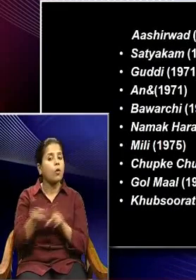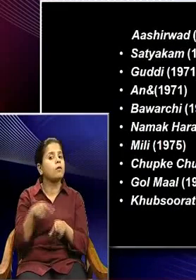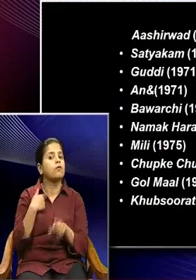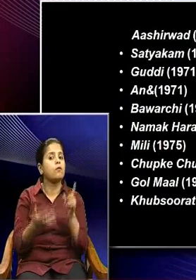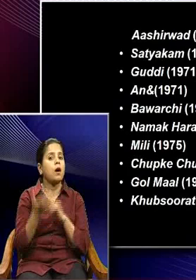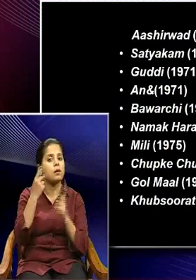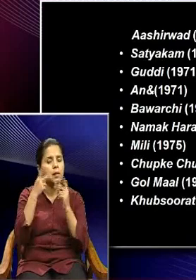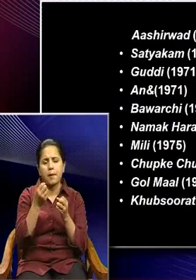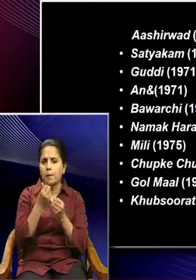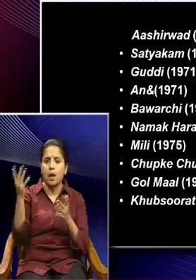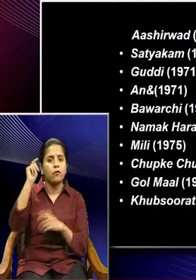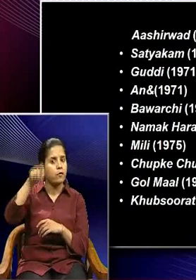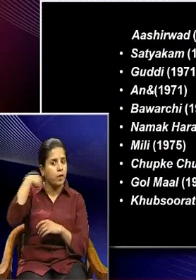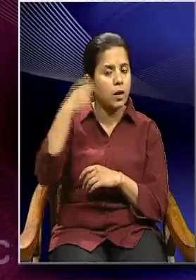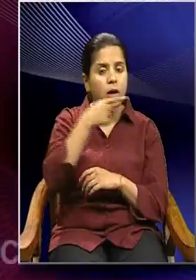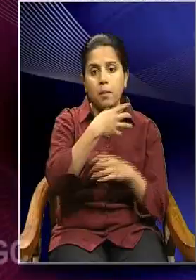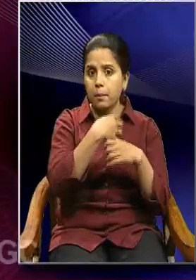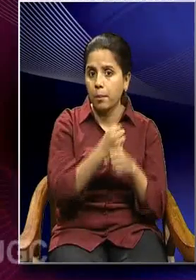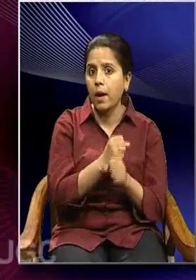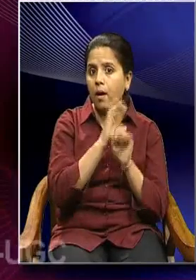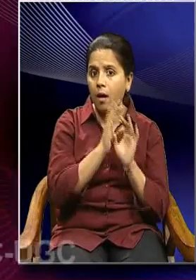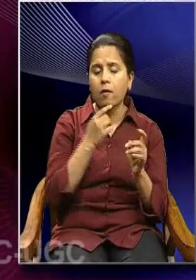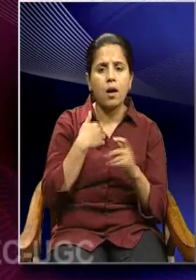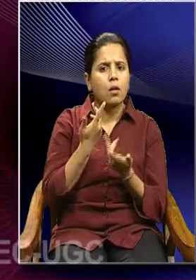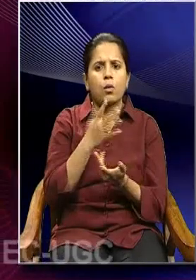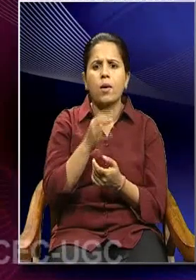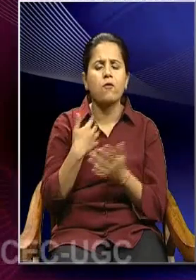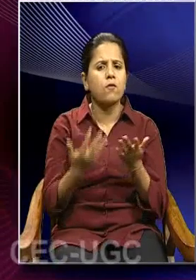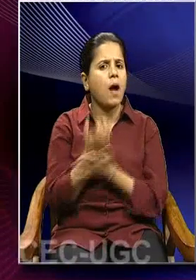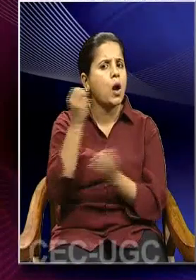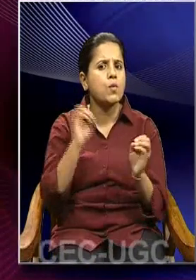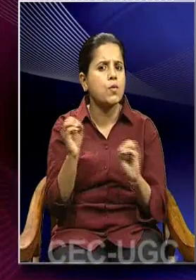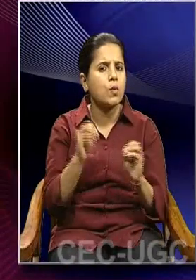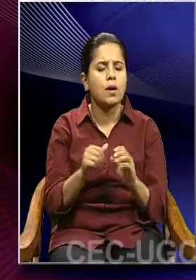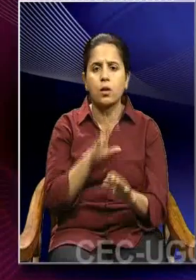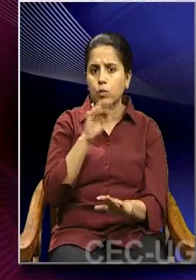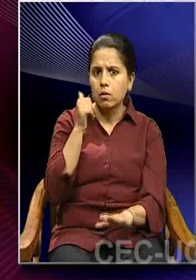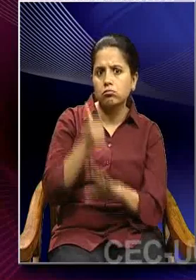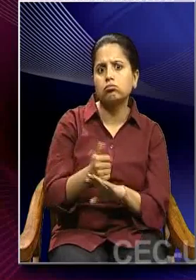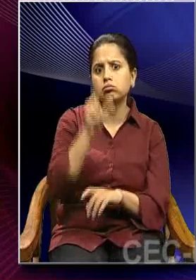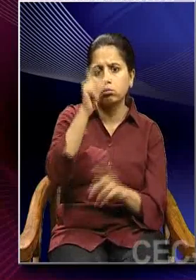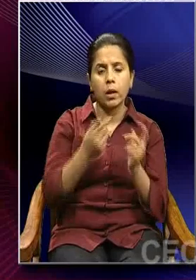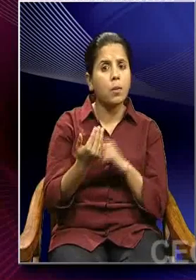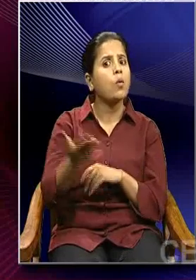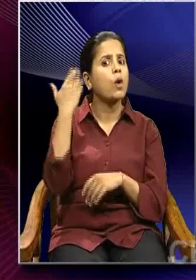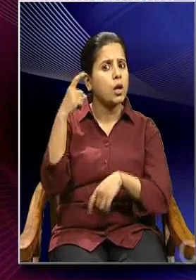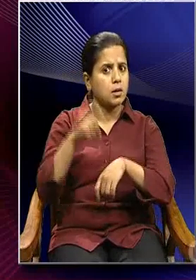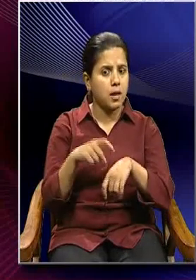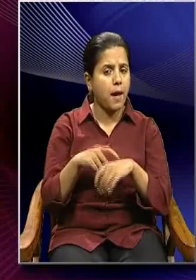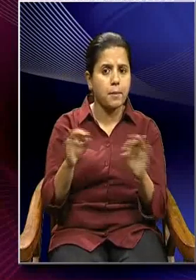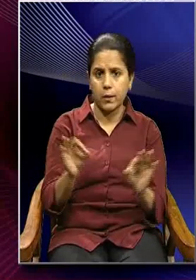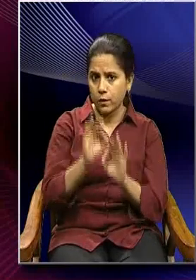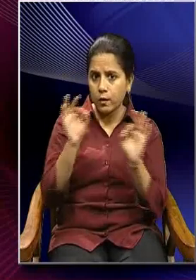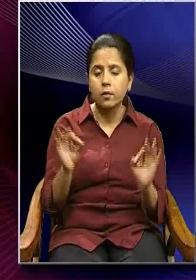that in many of the films which he made, we do not even find many of the established actors of those times, and